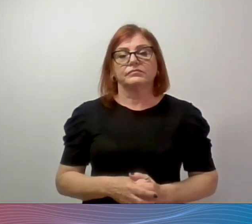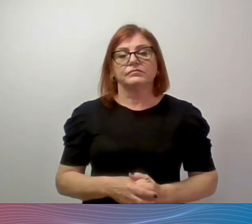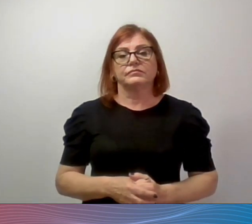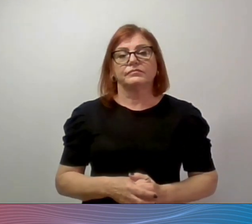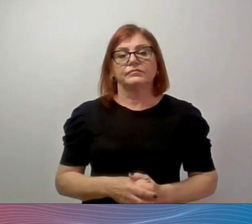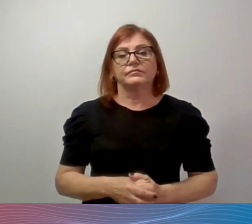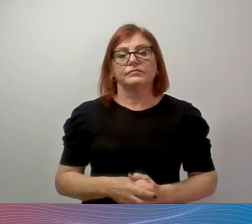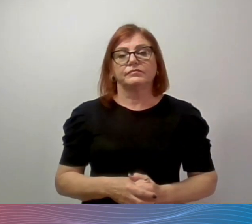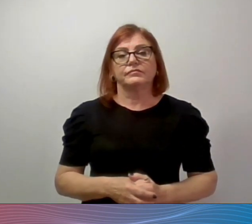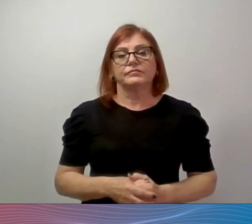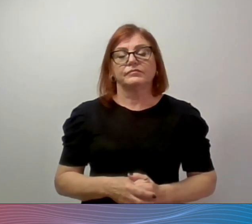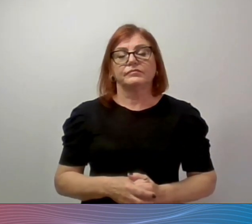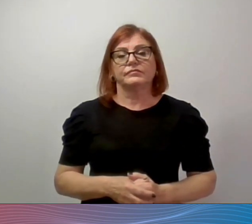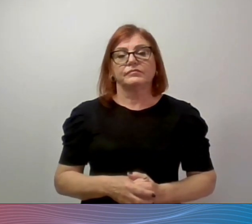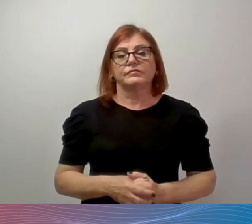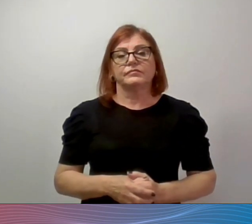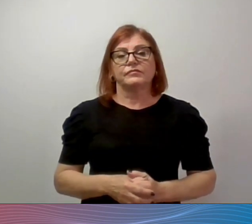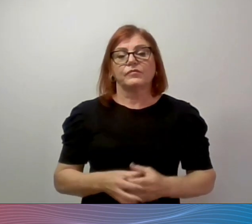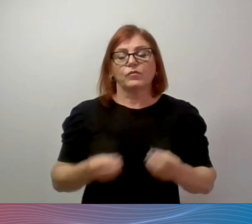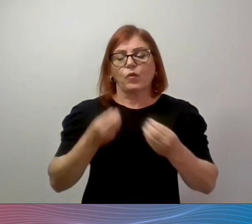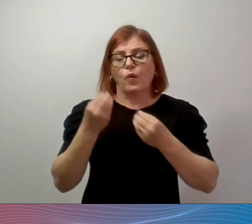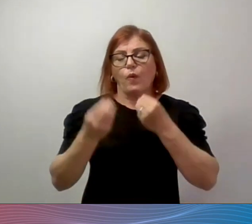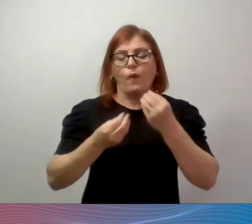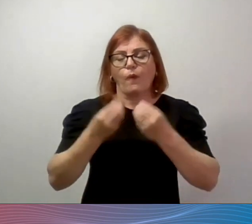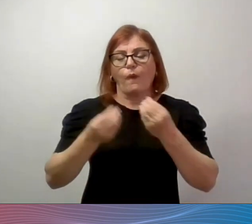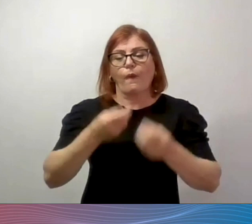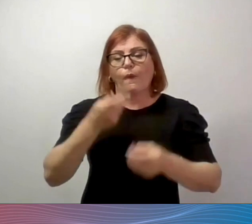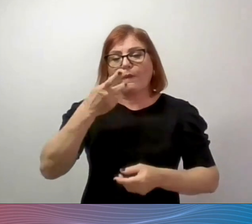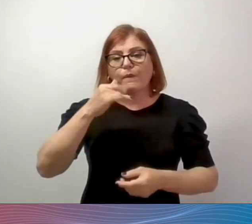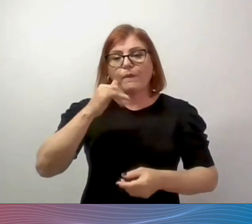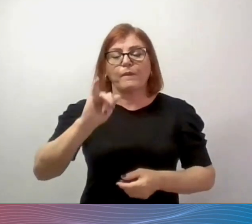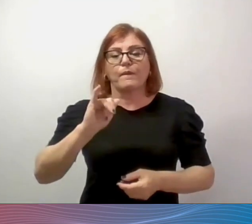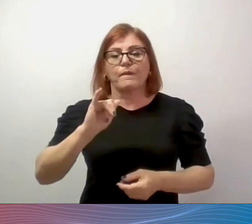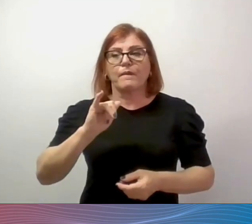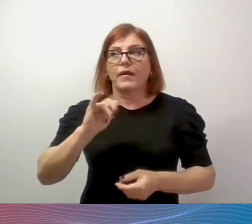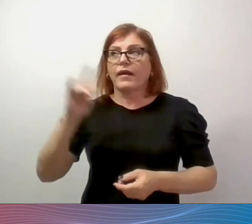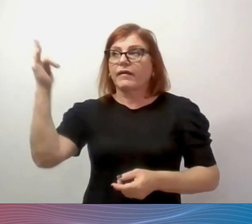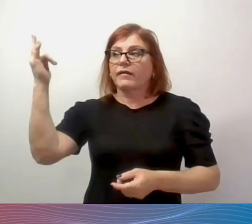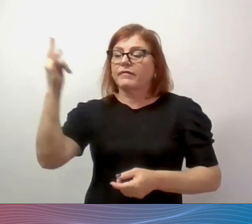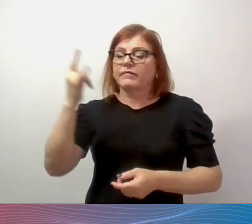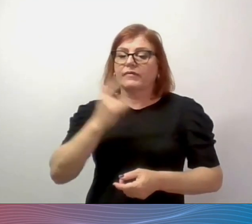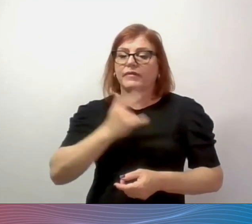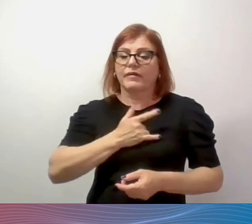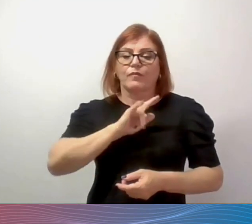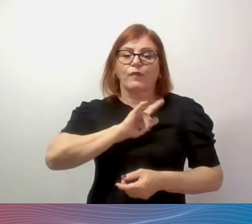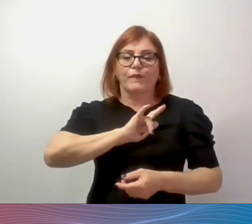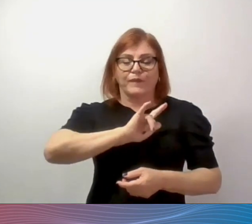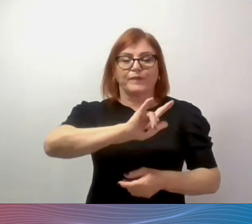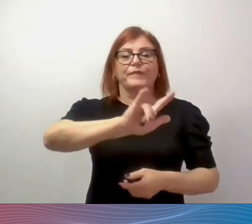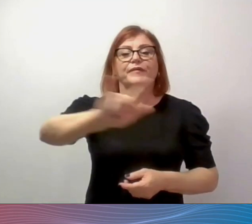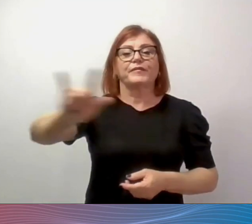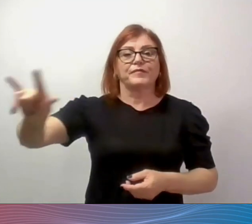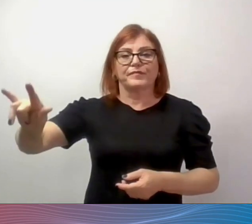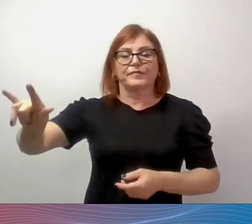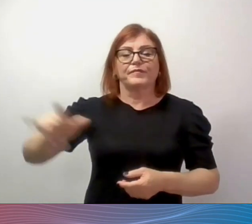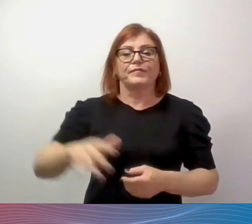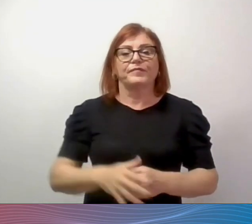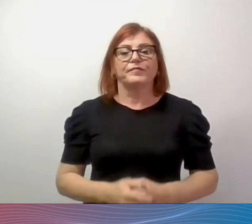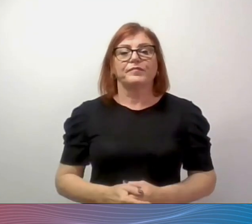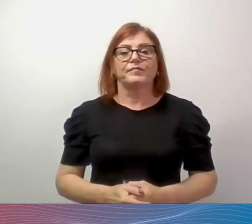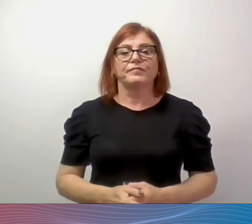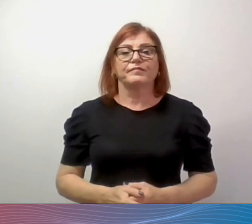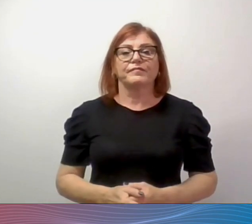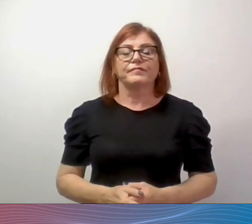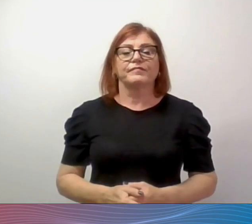Como o Pai me amou, também eu vos amei. As the Father loved me, I also have loved you. Permanecei